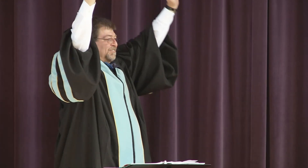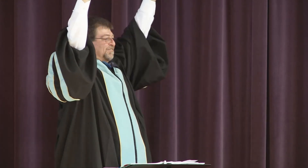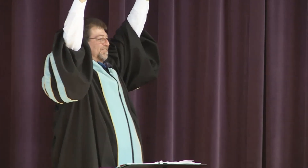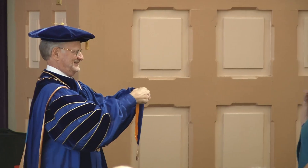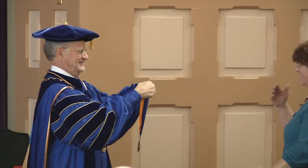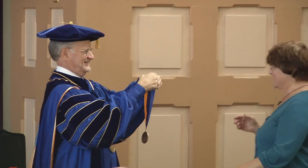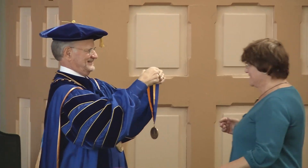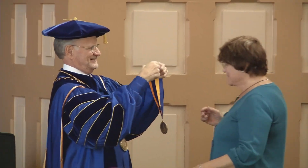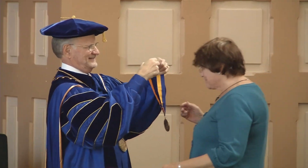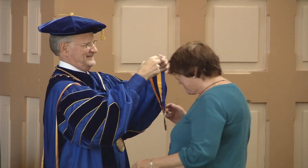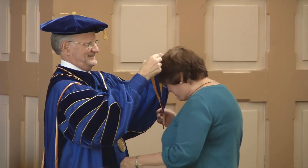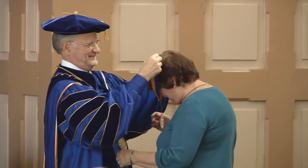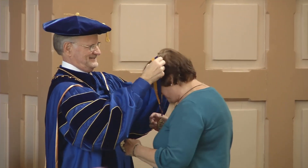Virginia.